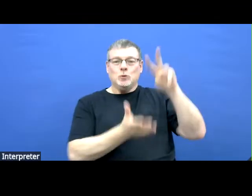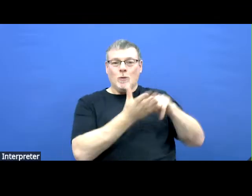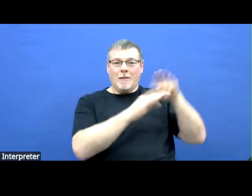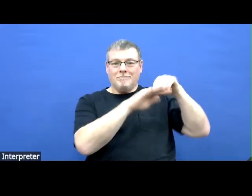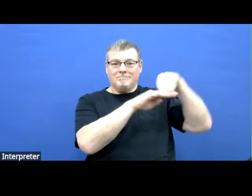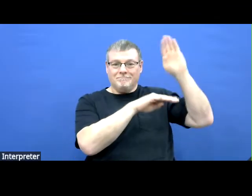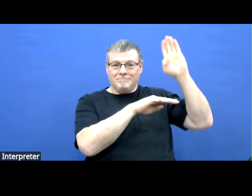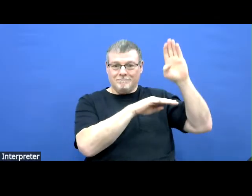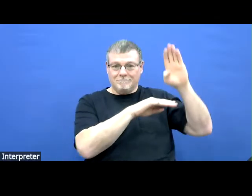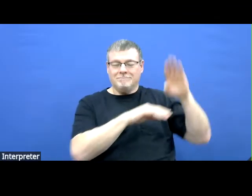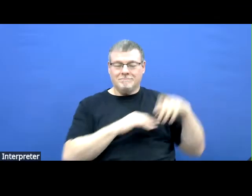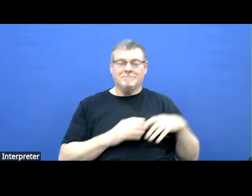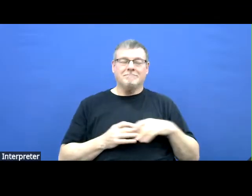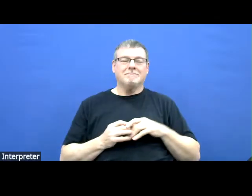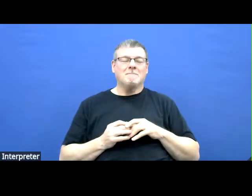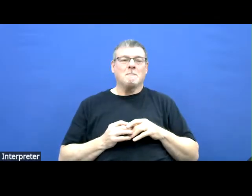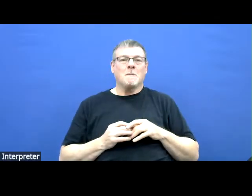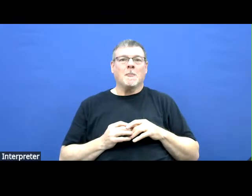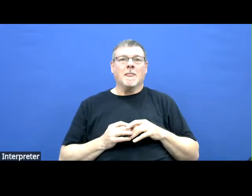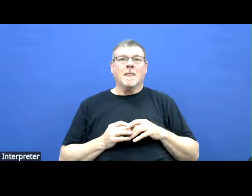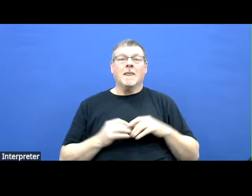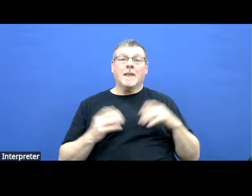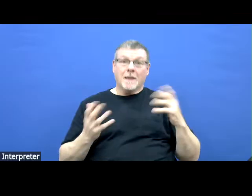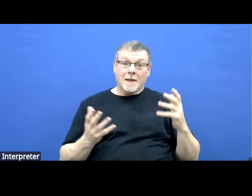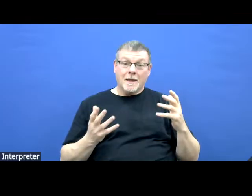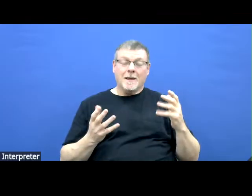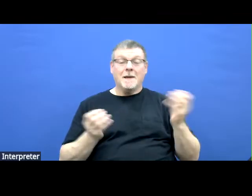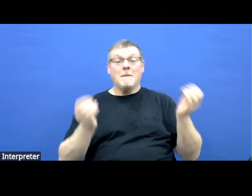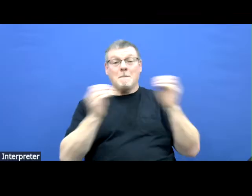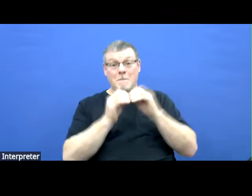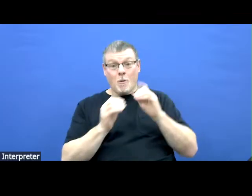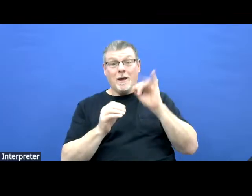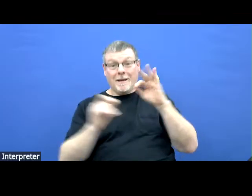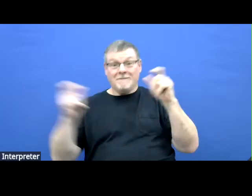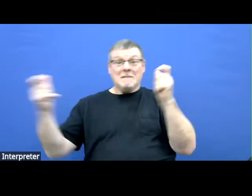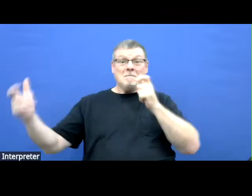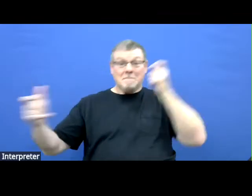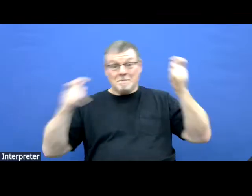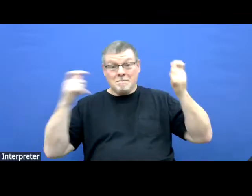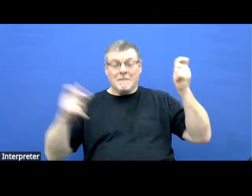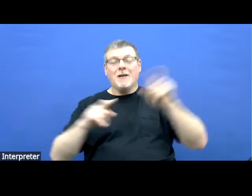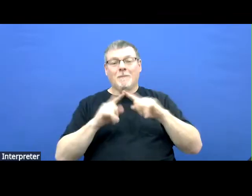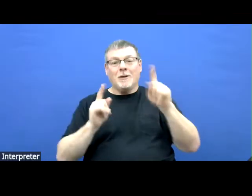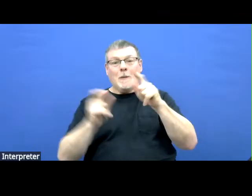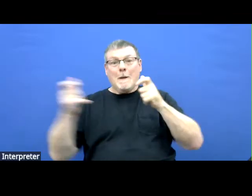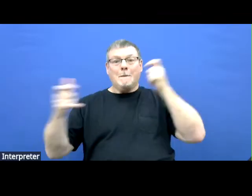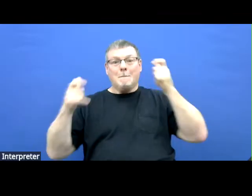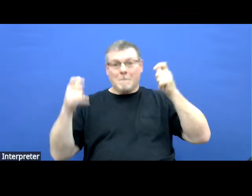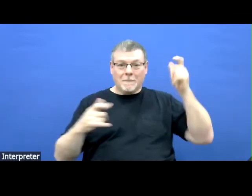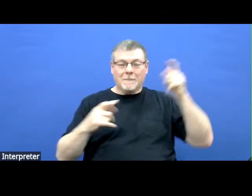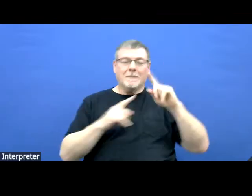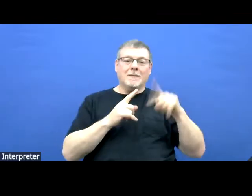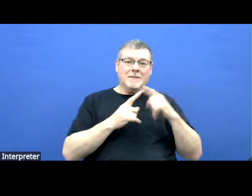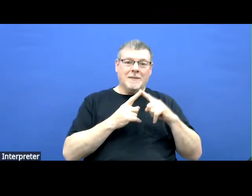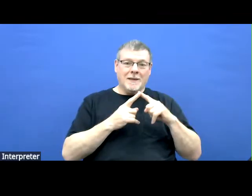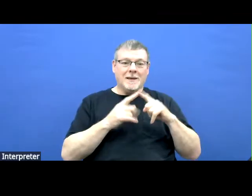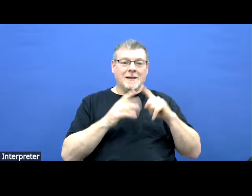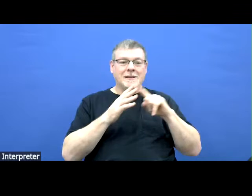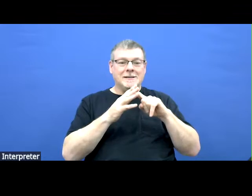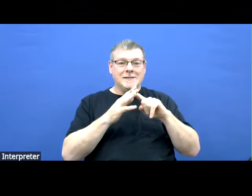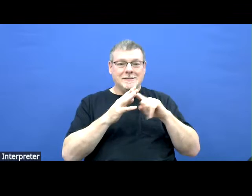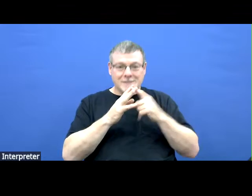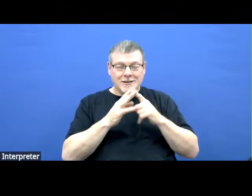homes. Their margins might be greater if they went even bigger, but then as you get bigger, you start to see a